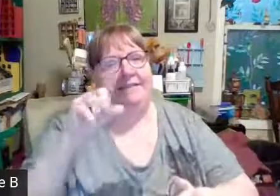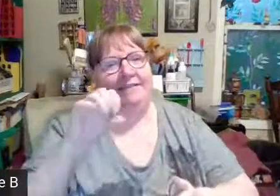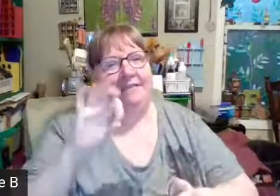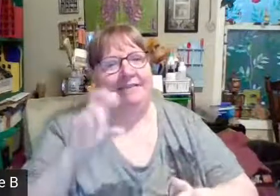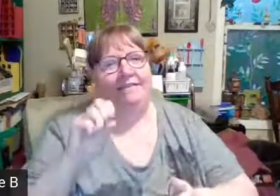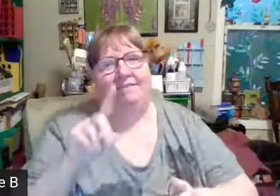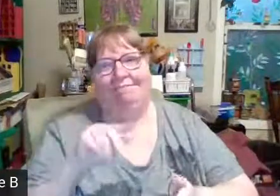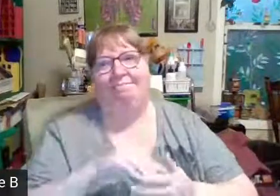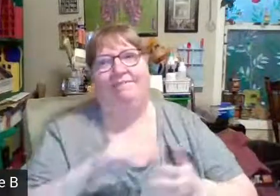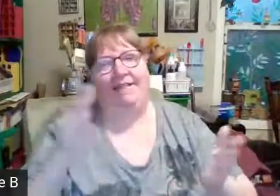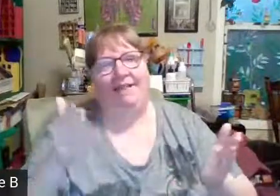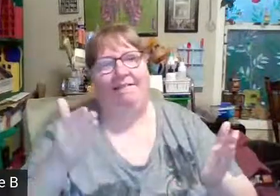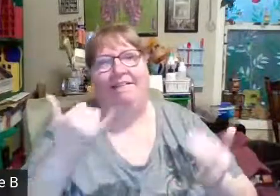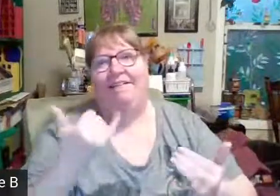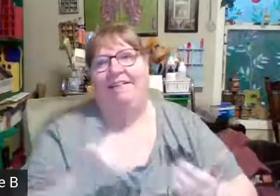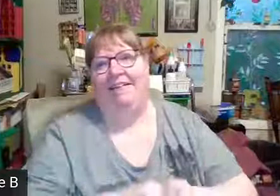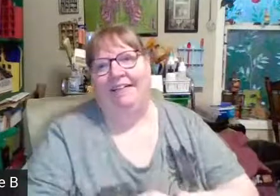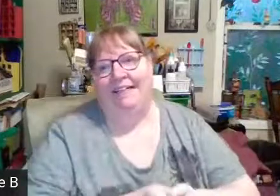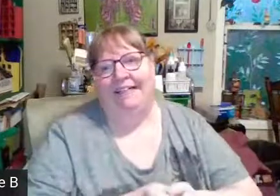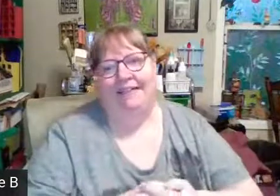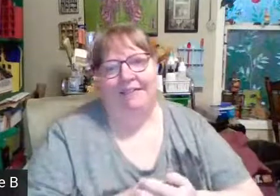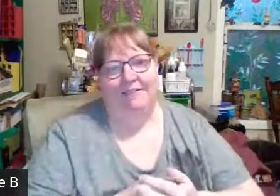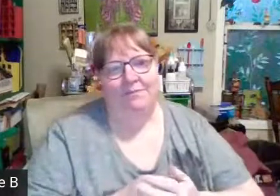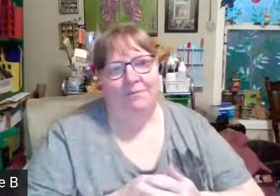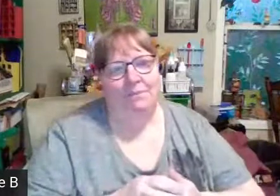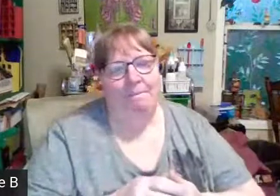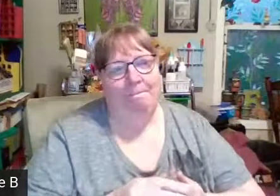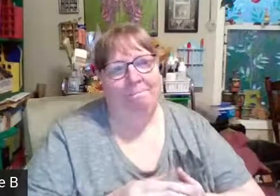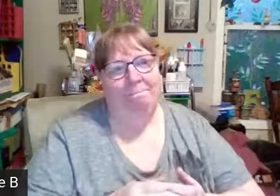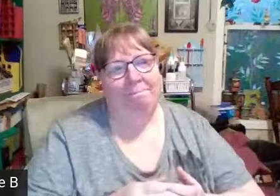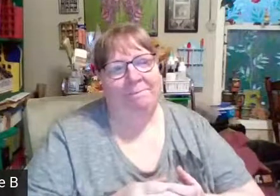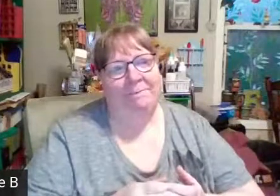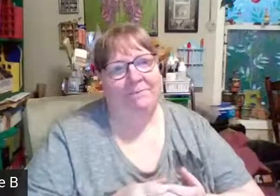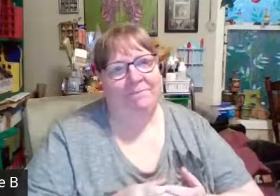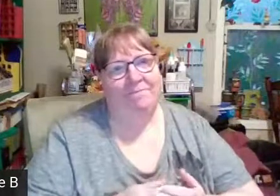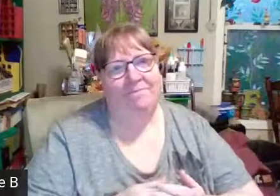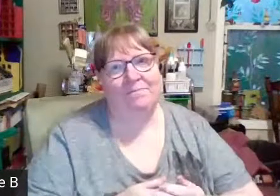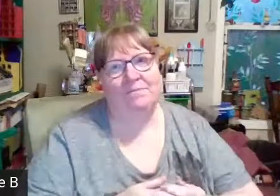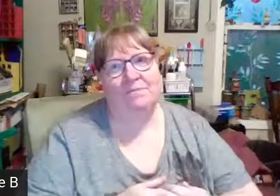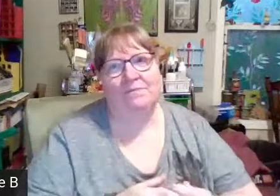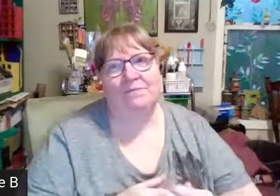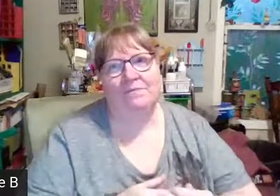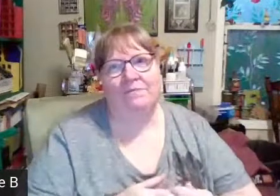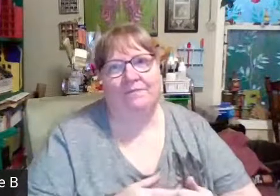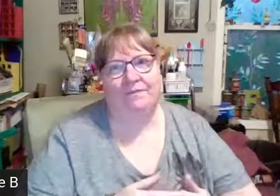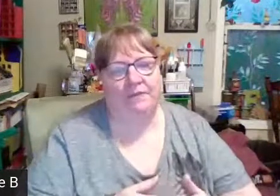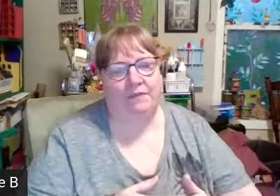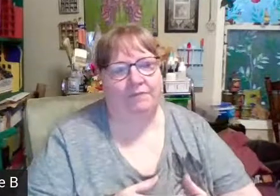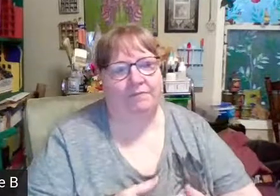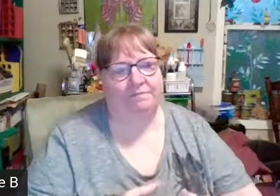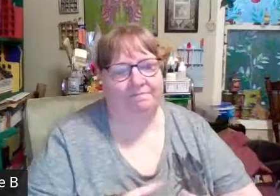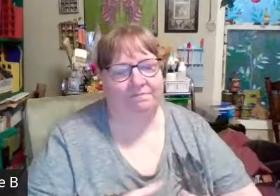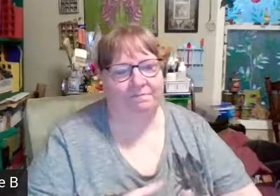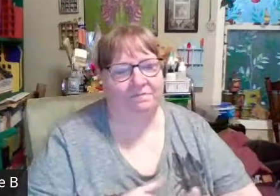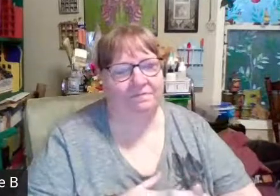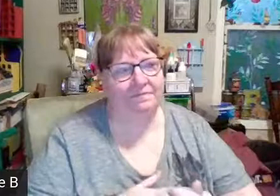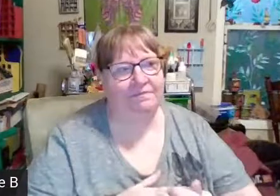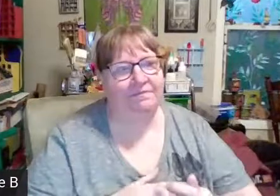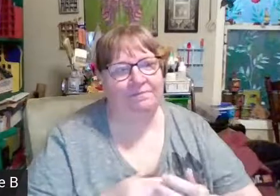don't know how it's going to look when we turn into the new year and everybody with all the crises going on all over the country. So we do have a little cushion. So you artists,